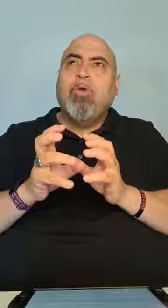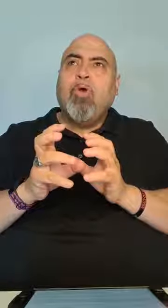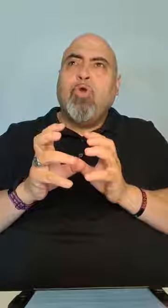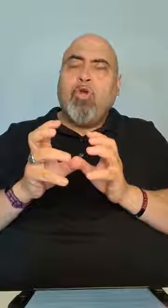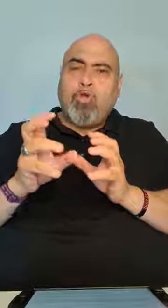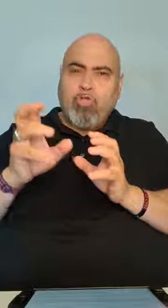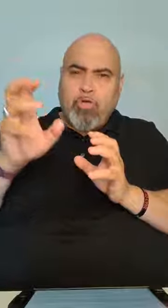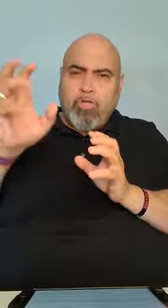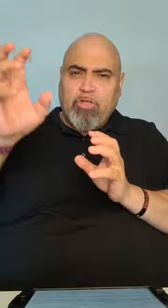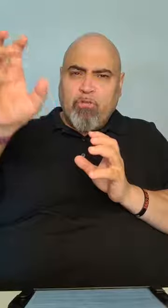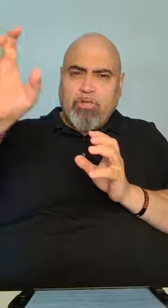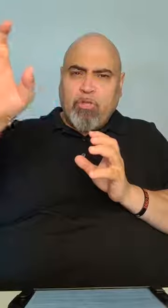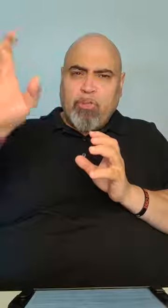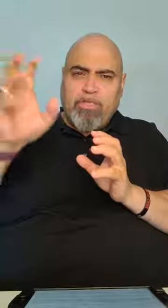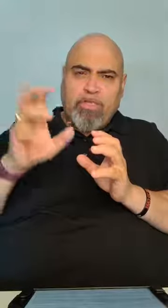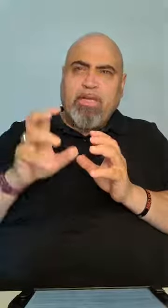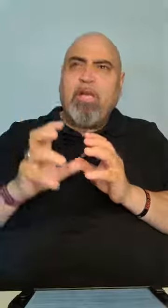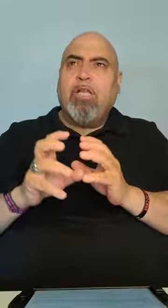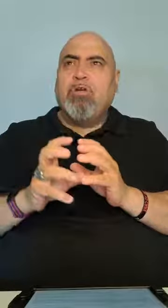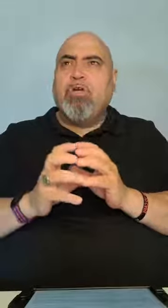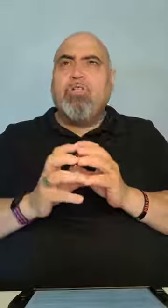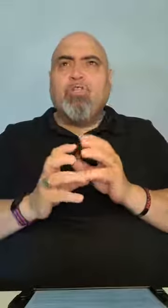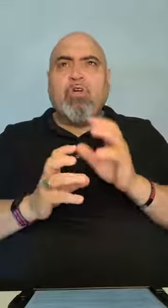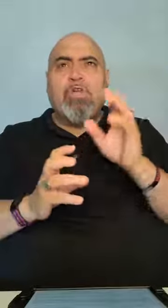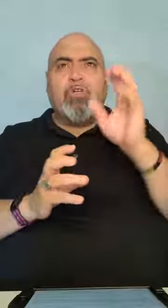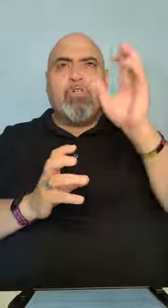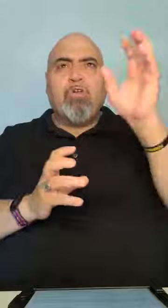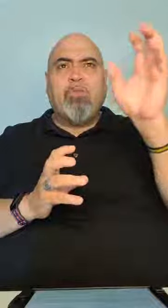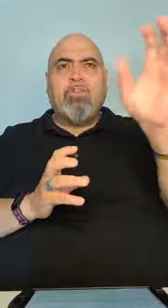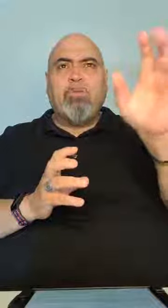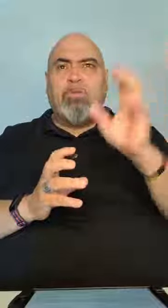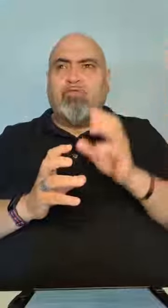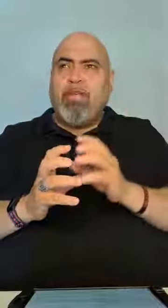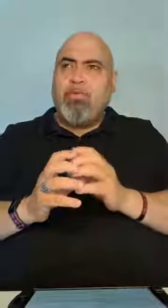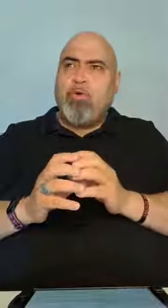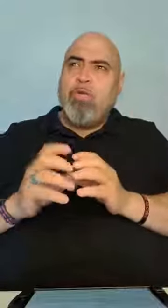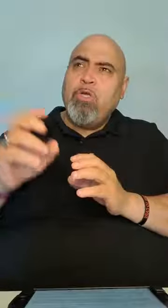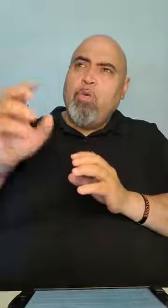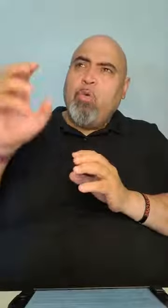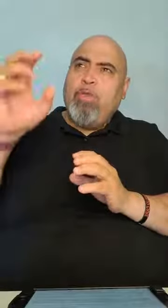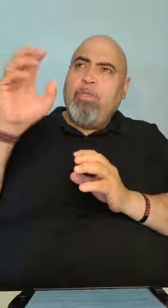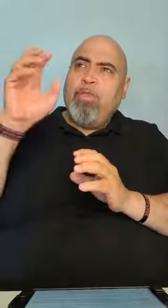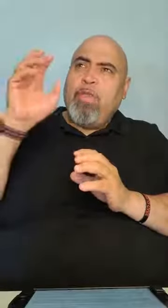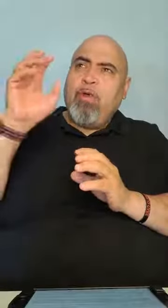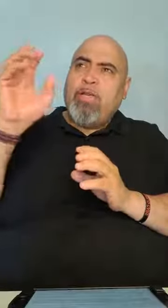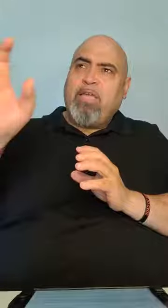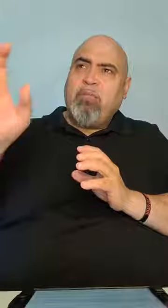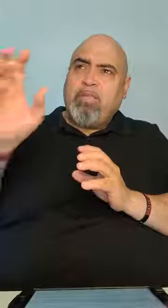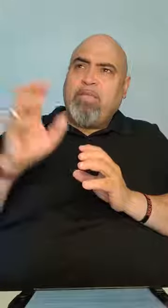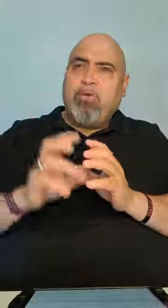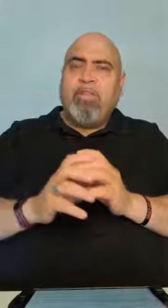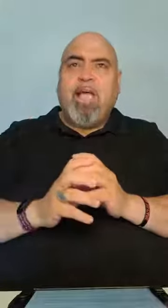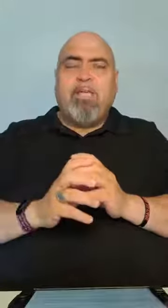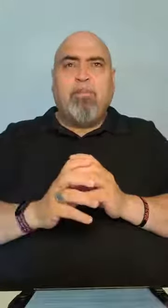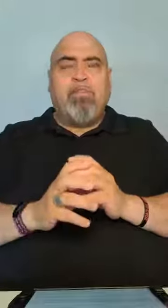or you're concerning yourself with someone's skin color, you're concerning yourself with someone's race or whether they are documented or undocumented,